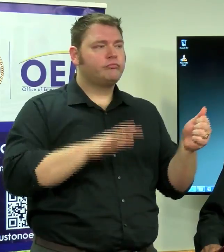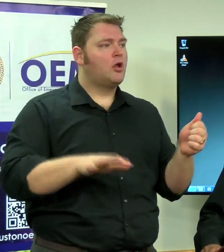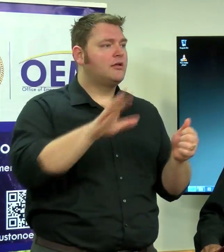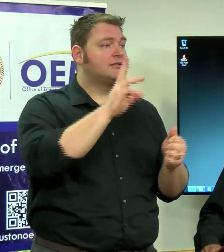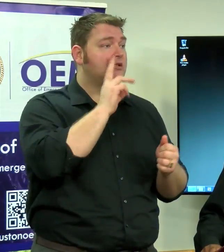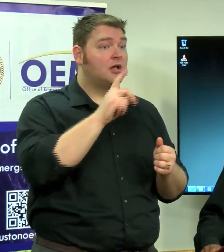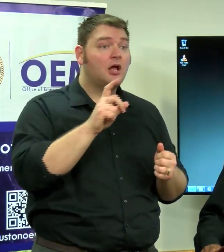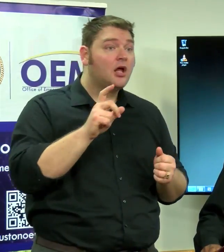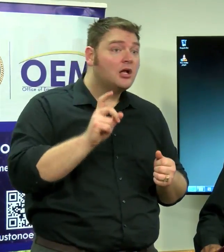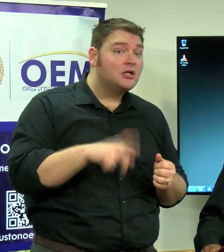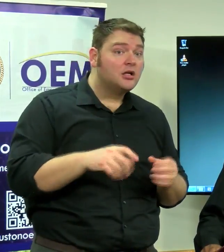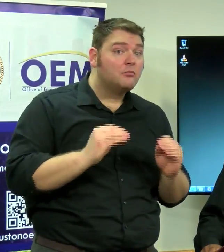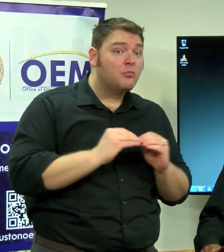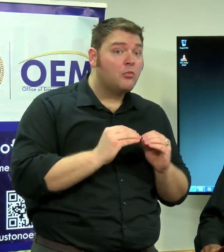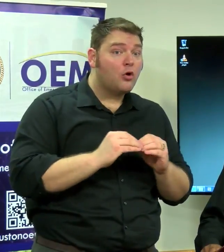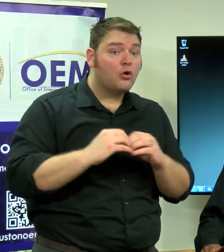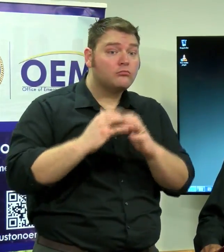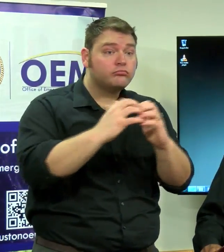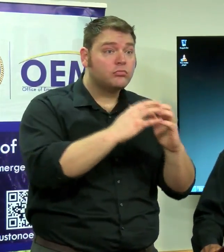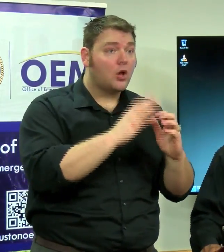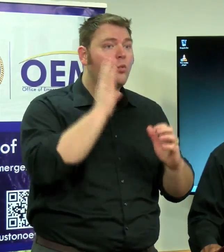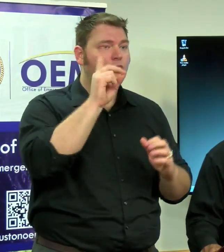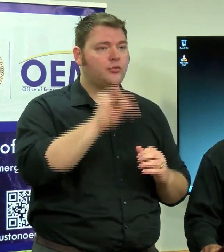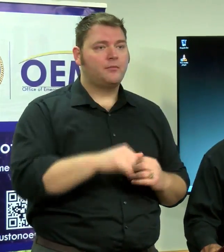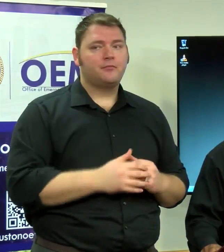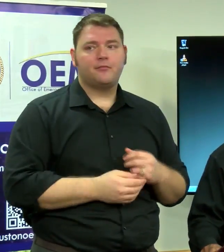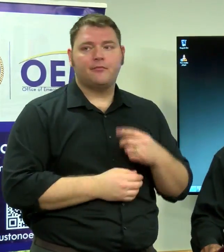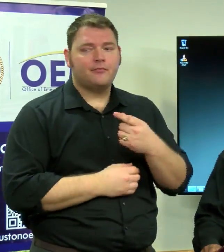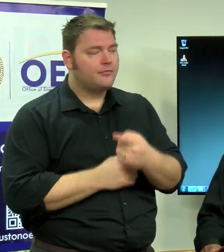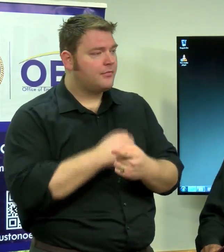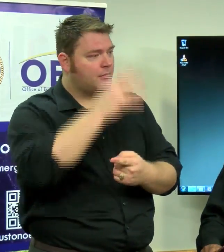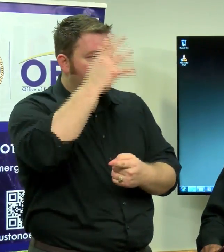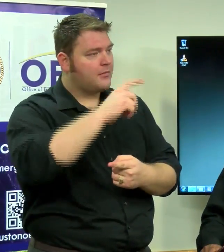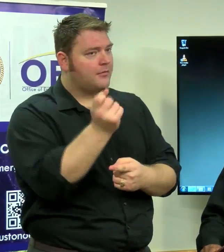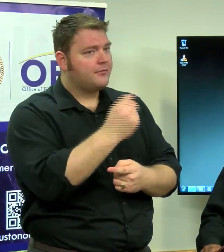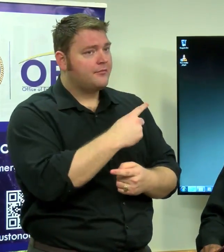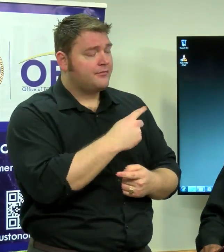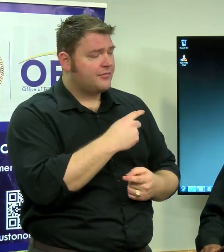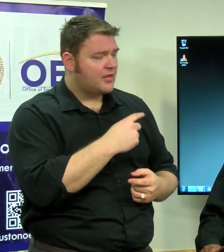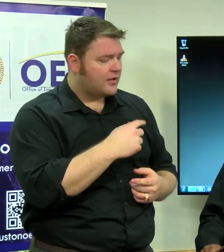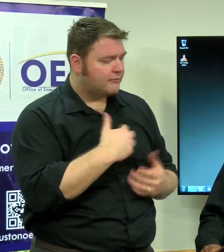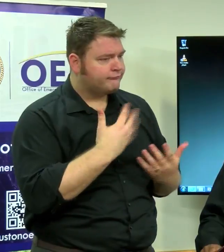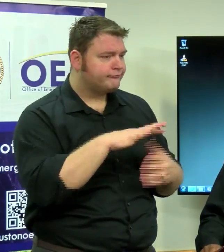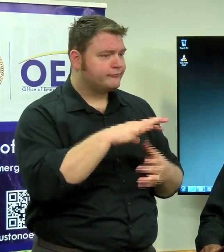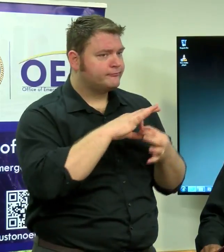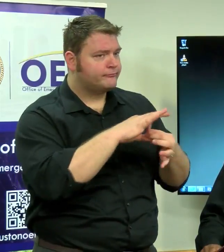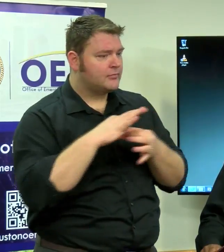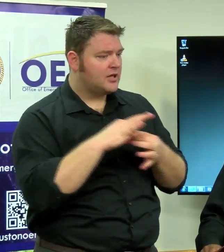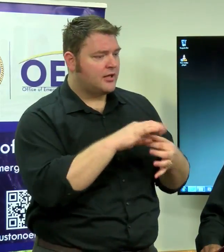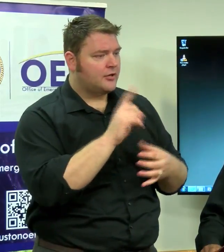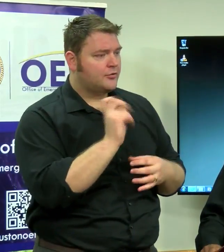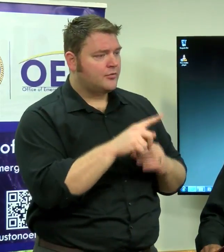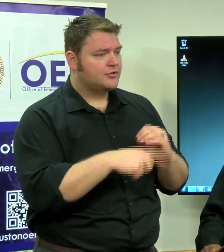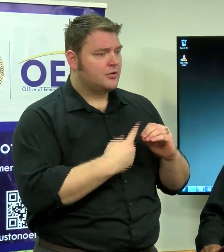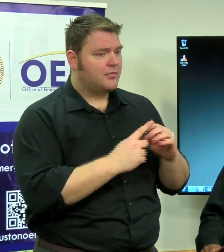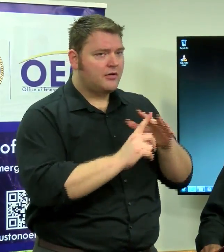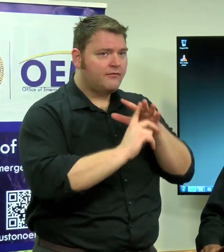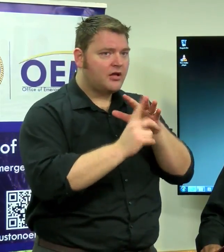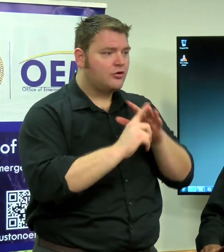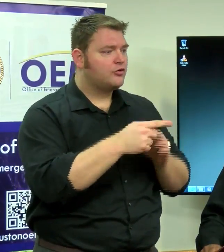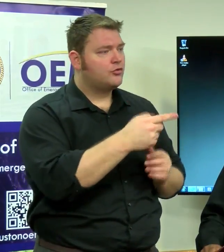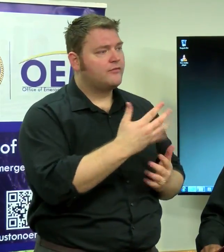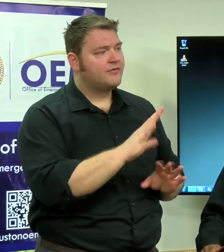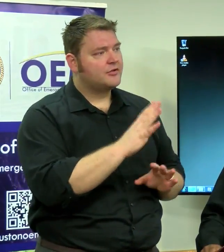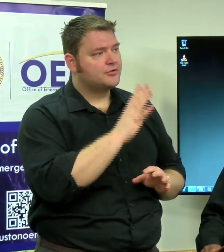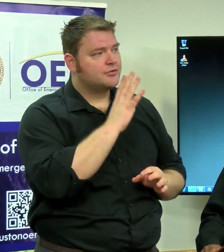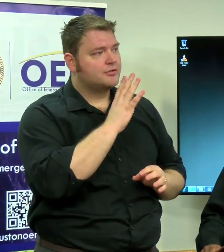more, we'll do that. Sure. Kind of a related question on the idea of evacuations. I know you've addressed the idea of emptying out the city ahead